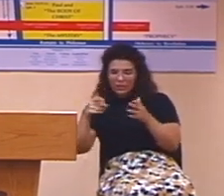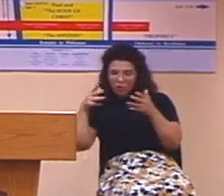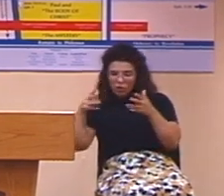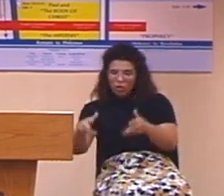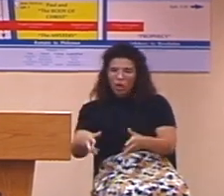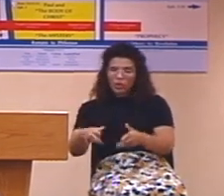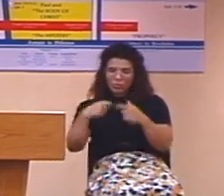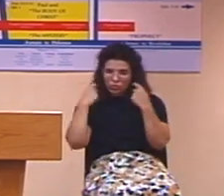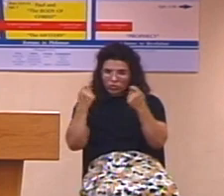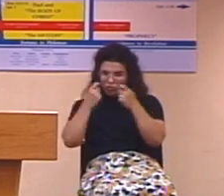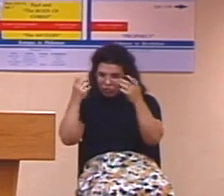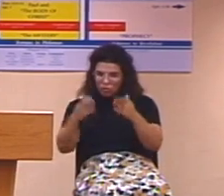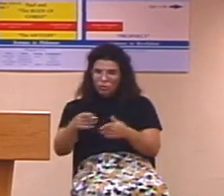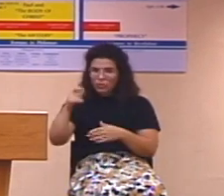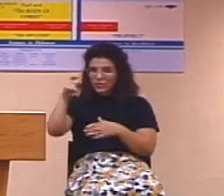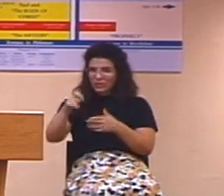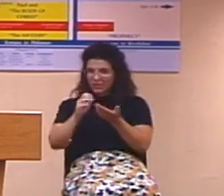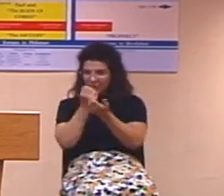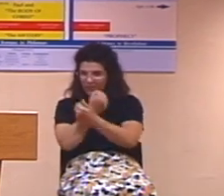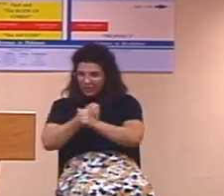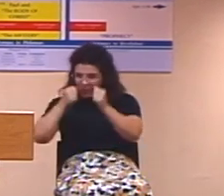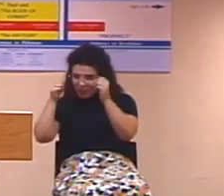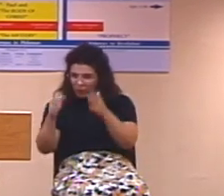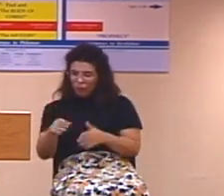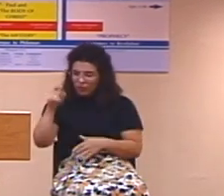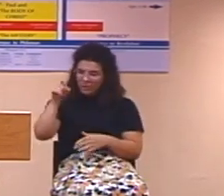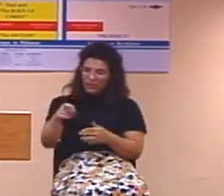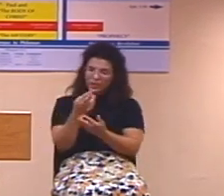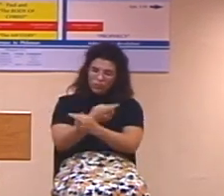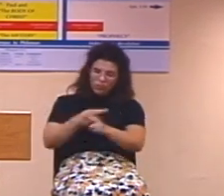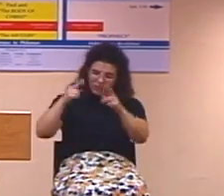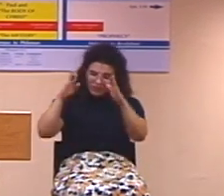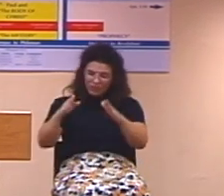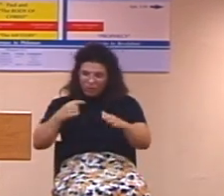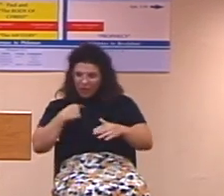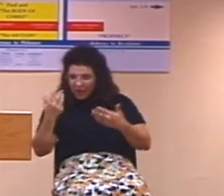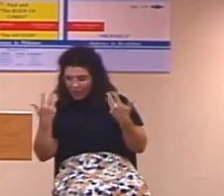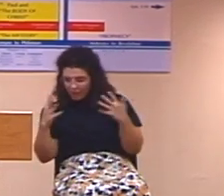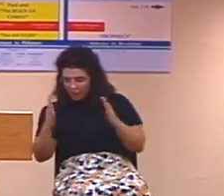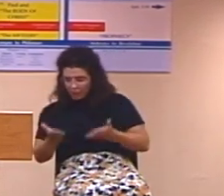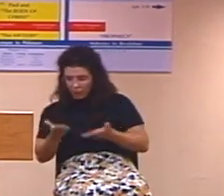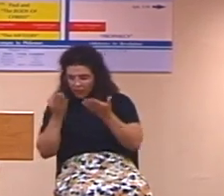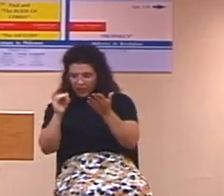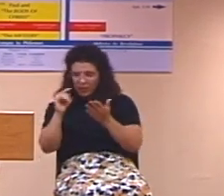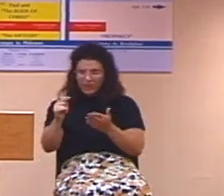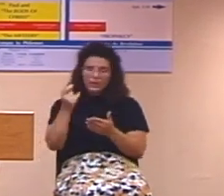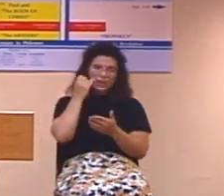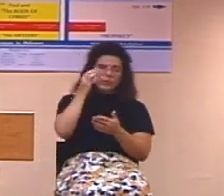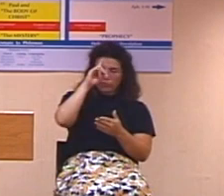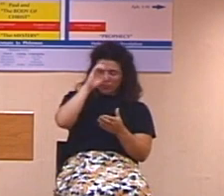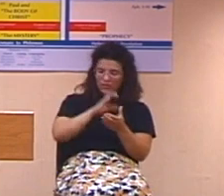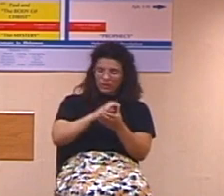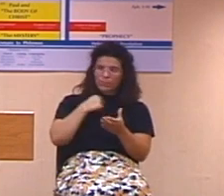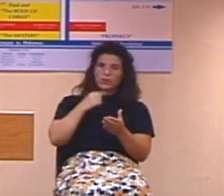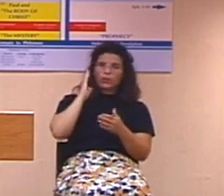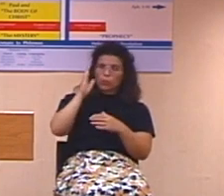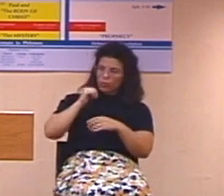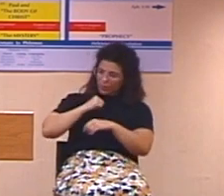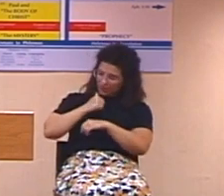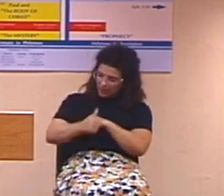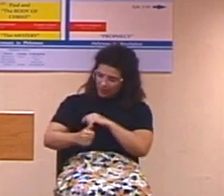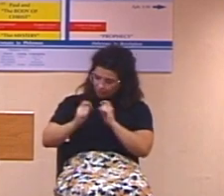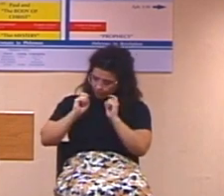they're sinners, they need a Savior, they need a Redeemer, I've provided it. If you believe me, it will be imputed to